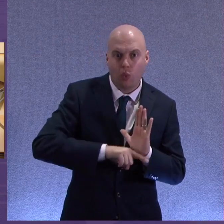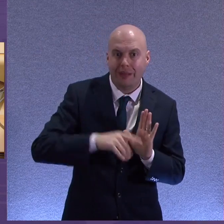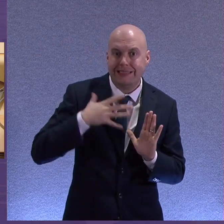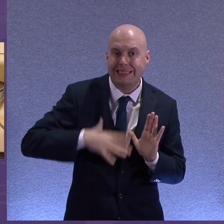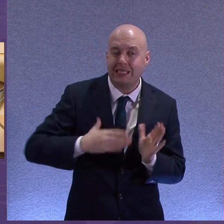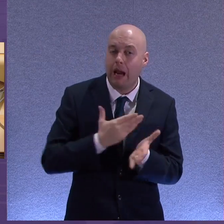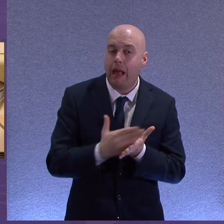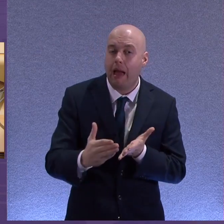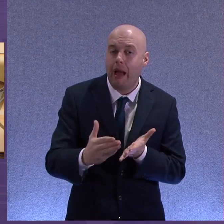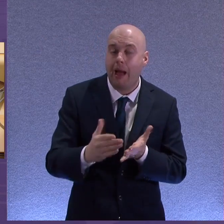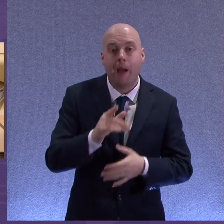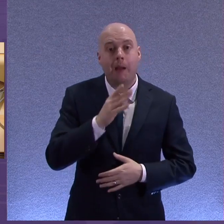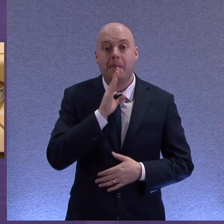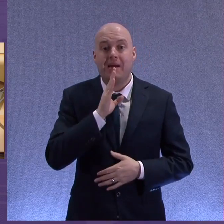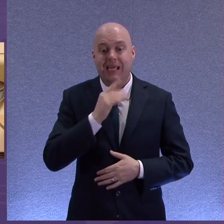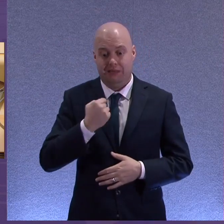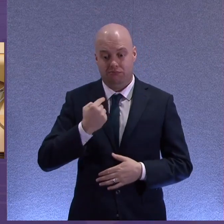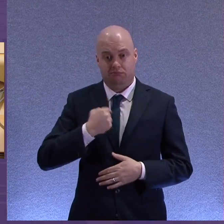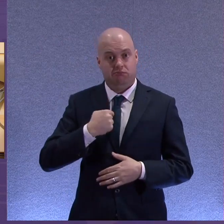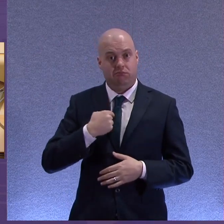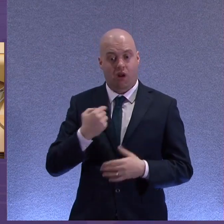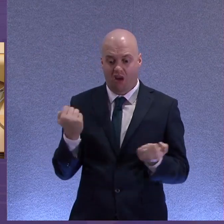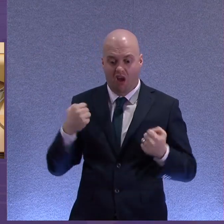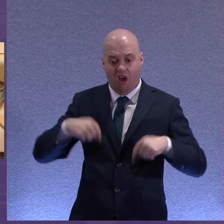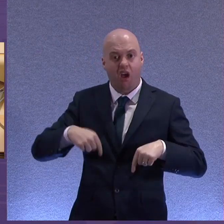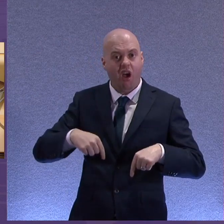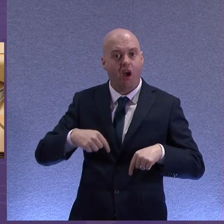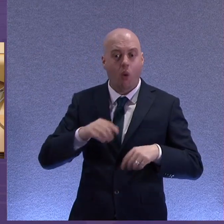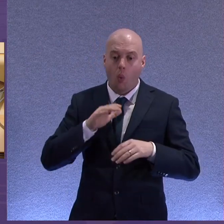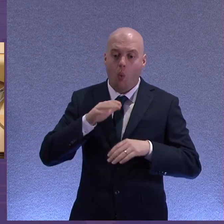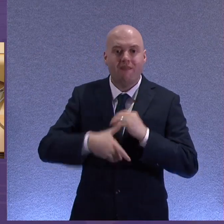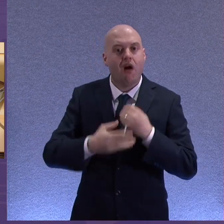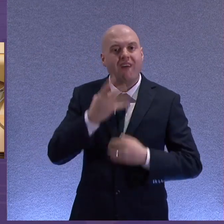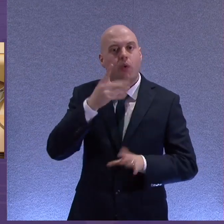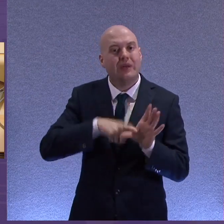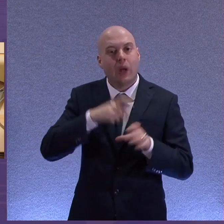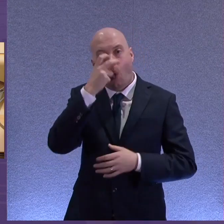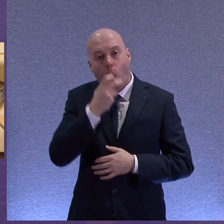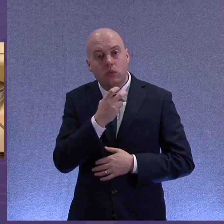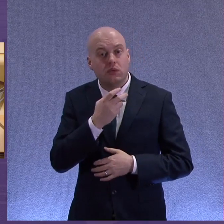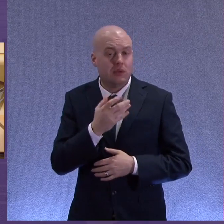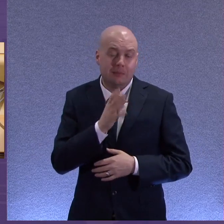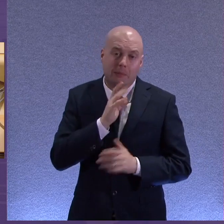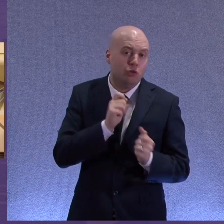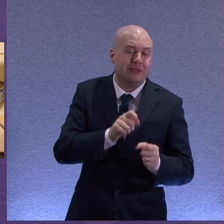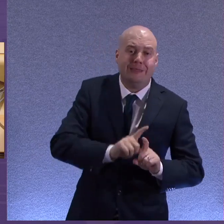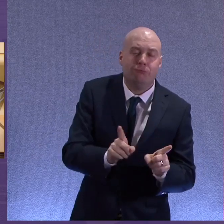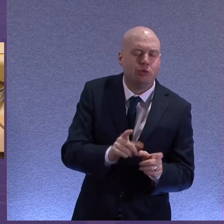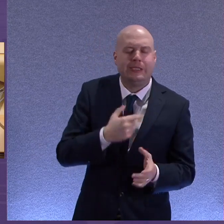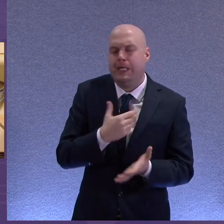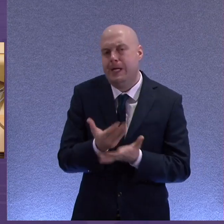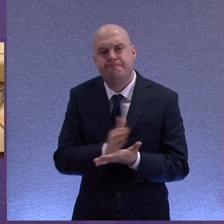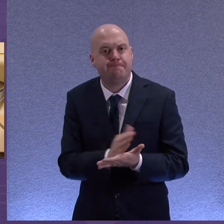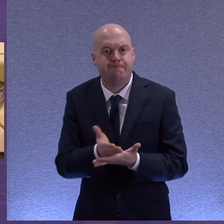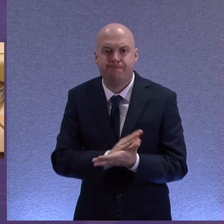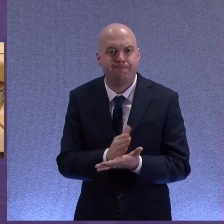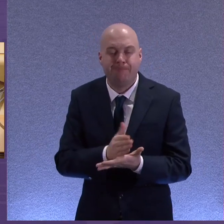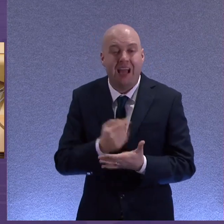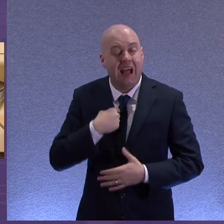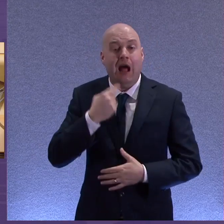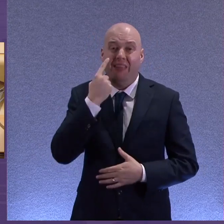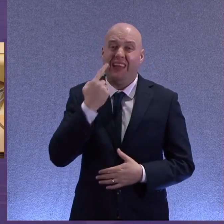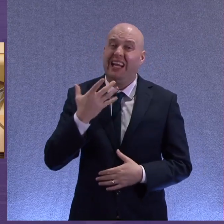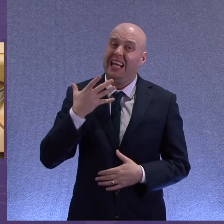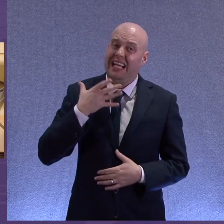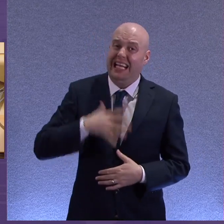that this is creating. We've raised the matter with the Department of Transport, and the obvious solution would be to give people an exemption certificate for some